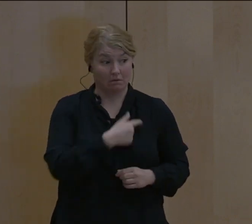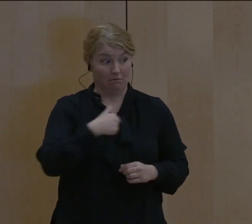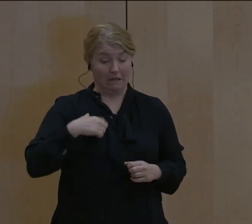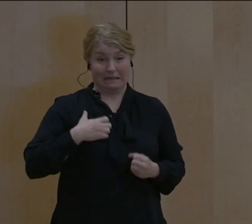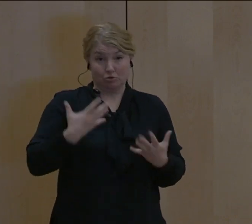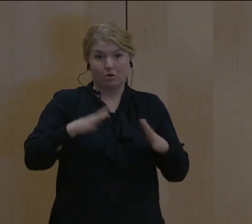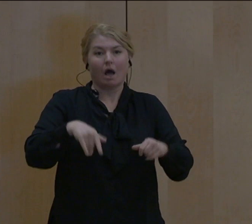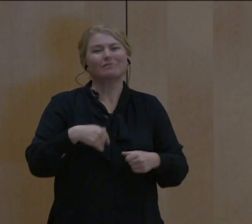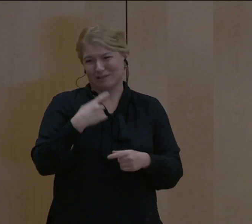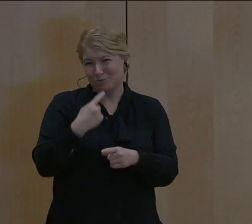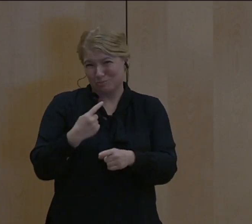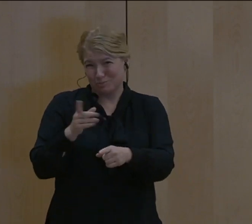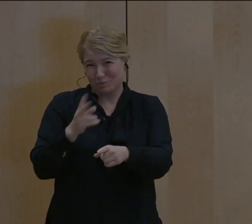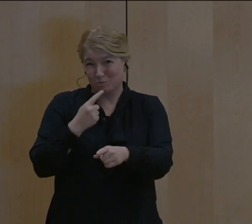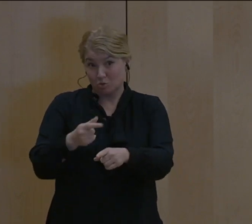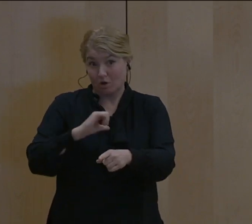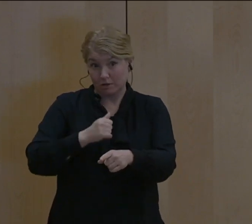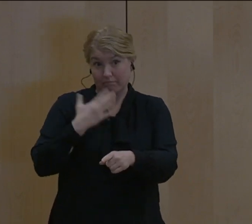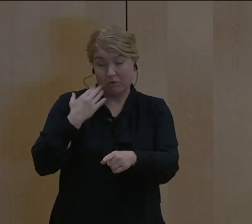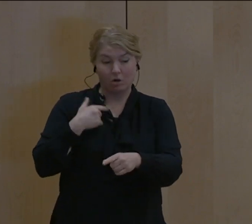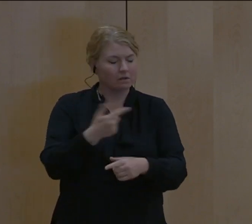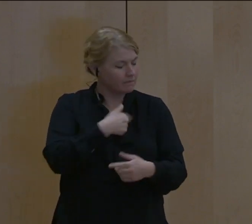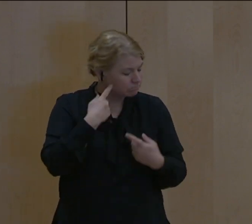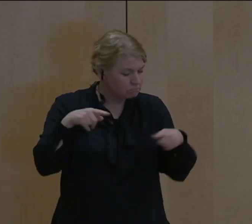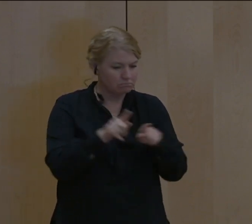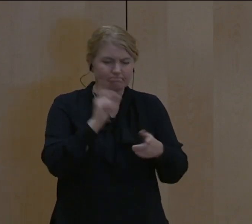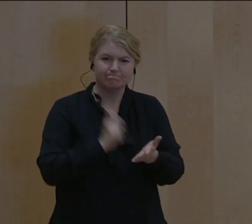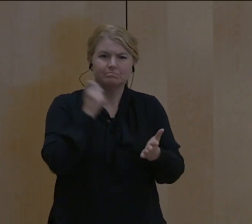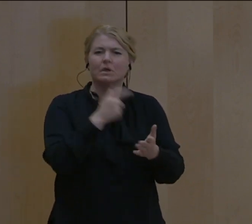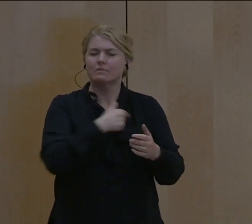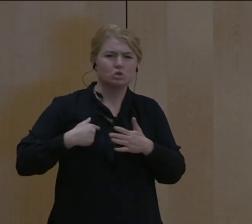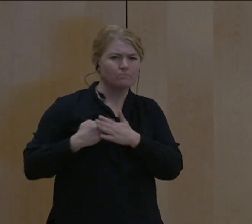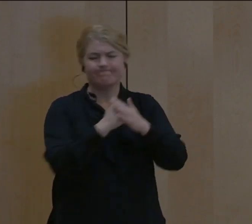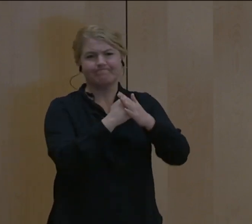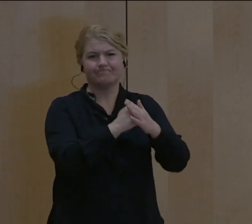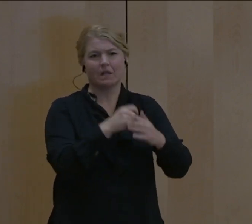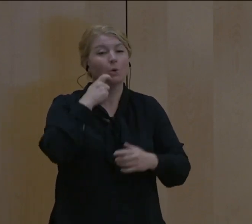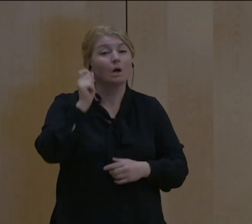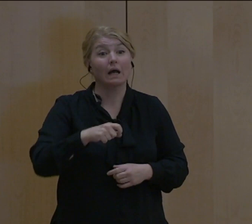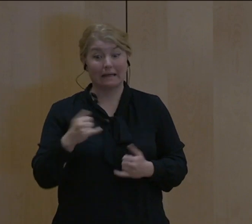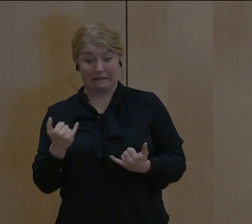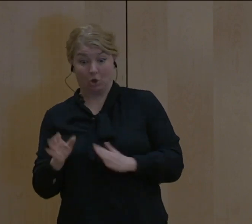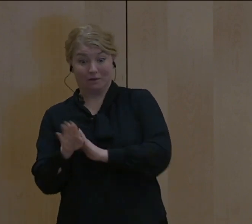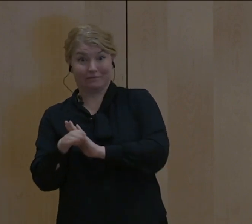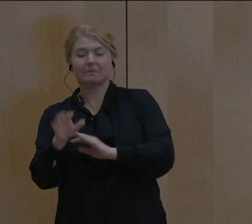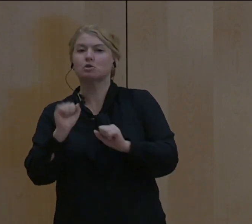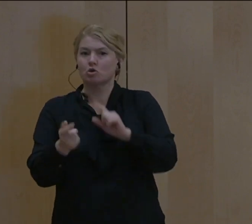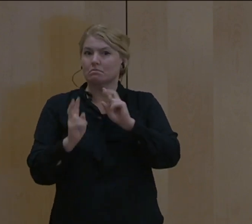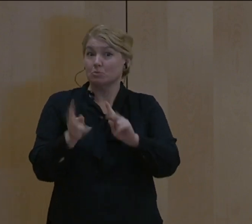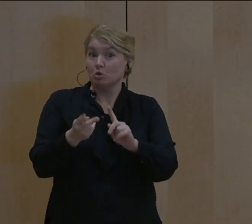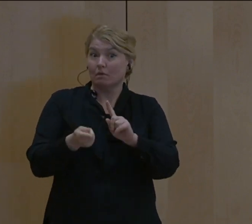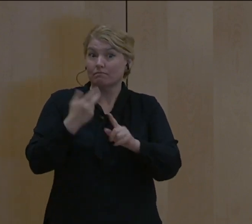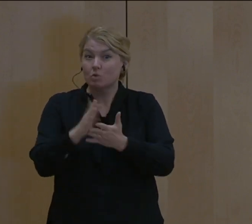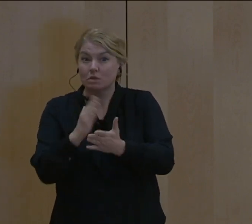Ukraine and will unanimously vote in favour of further support later today, including weapons that we hope will help you